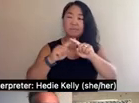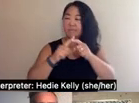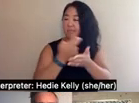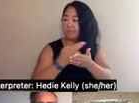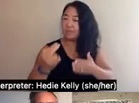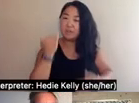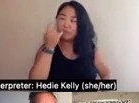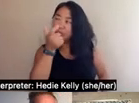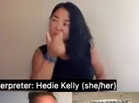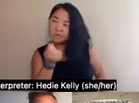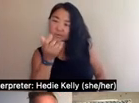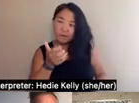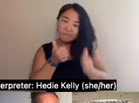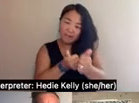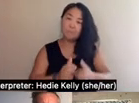to you.